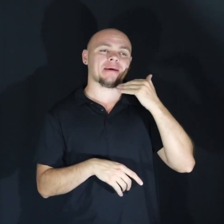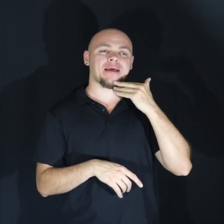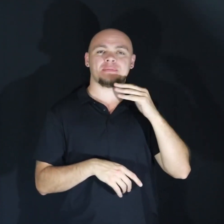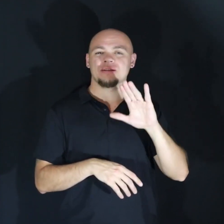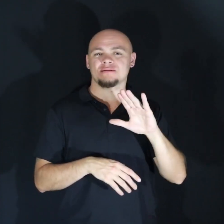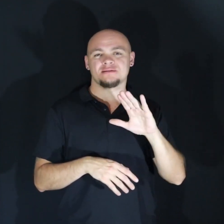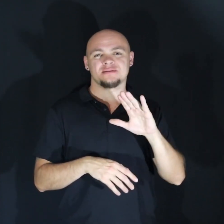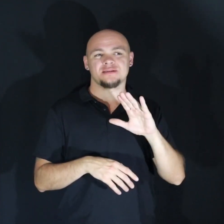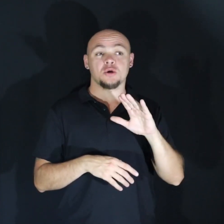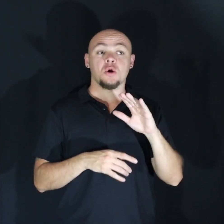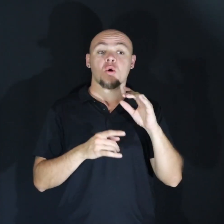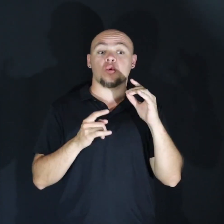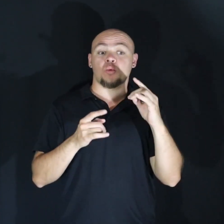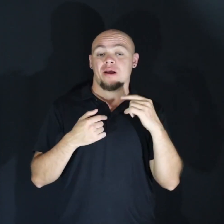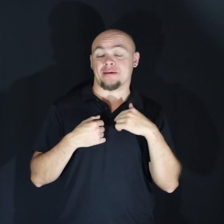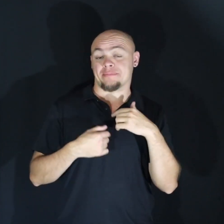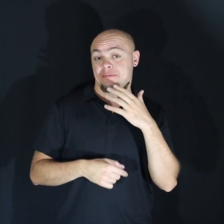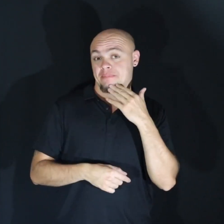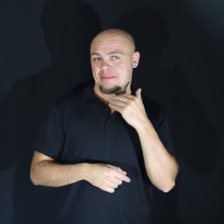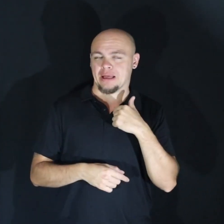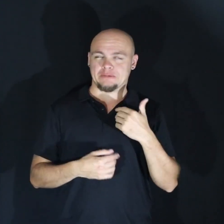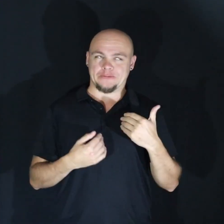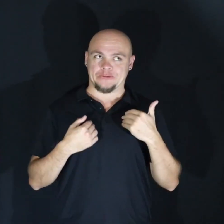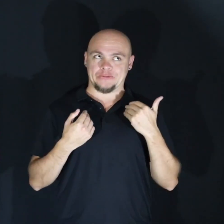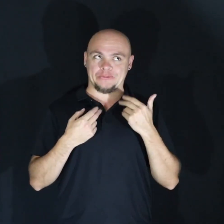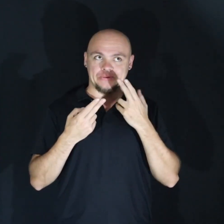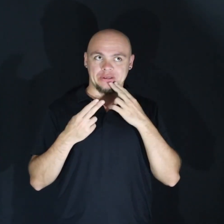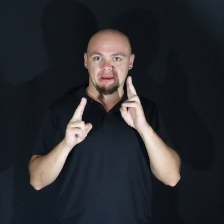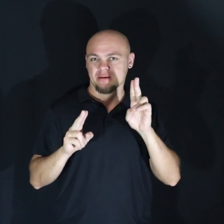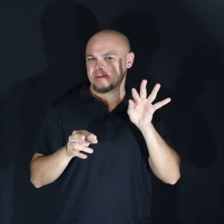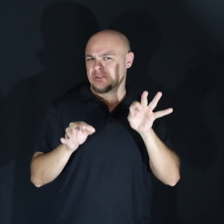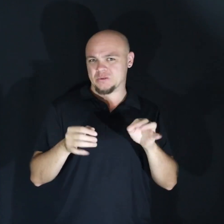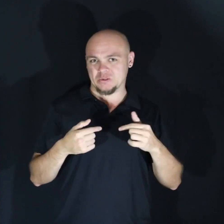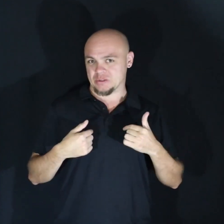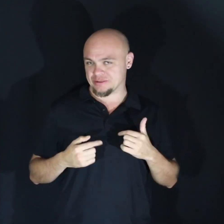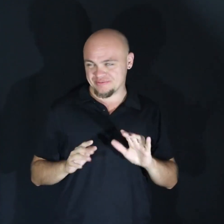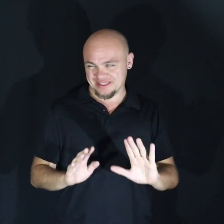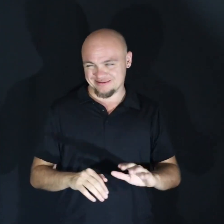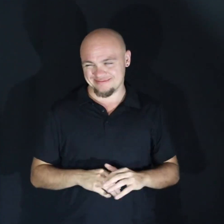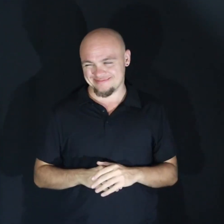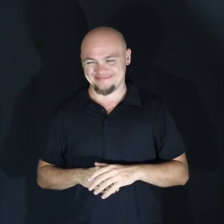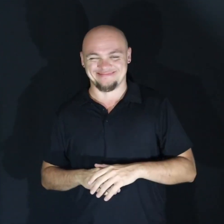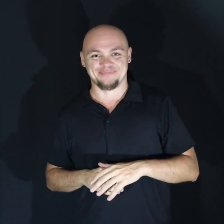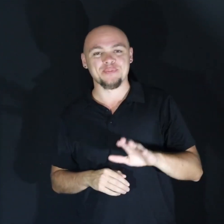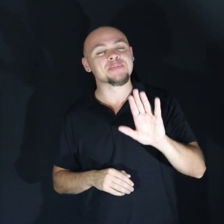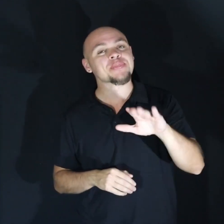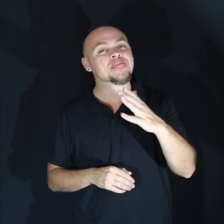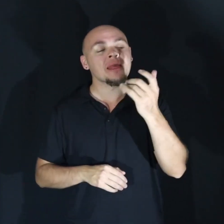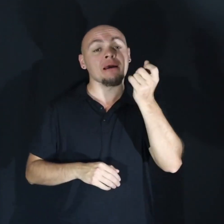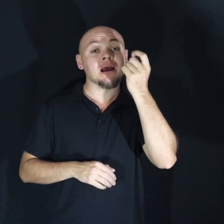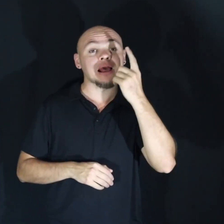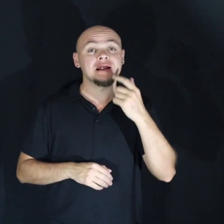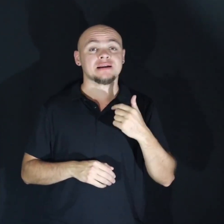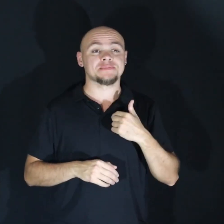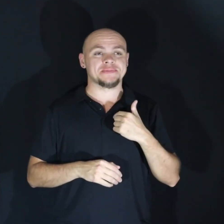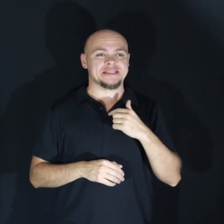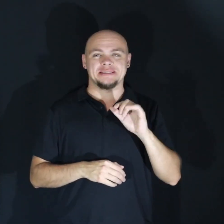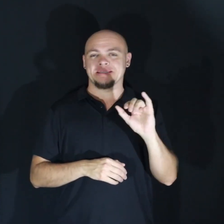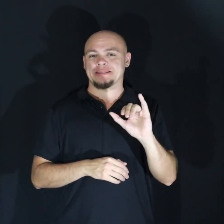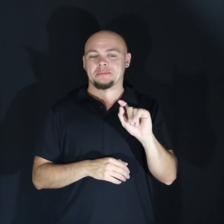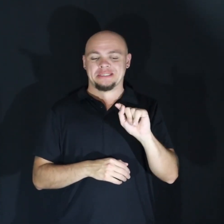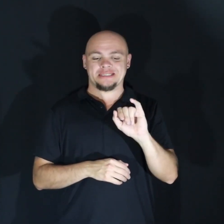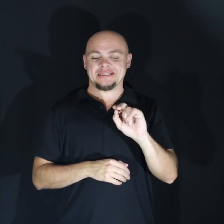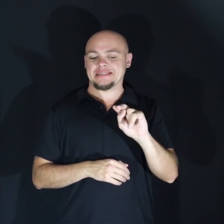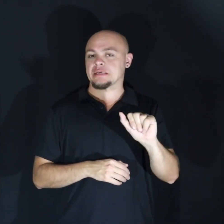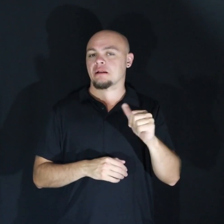to be singing Rock Me Baby, but don't judge me. I wanted to be like Tina